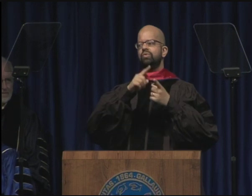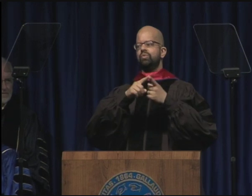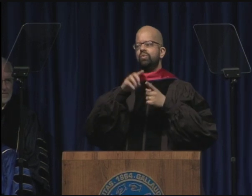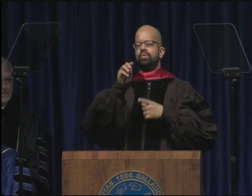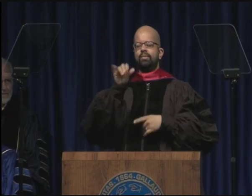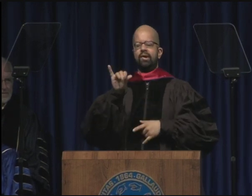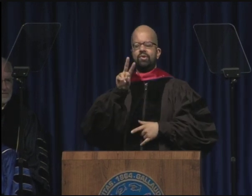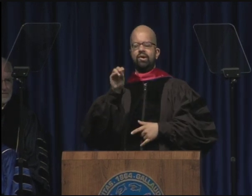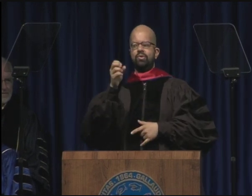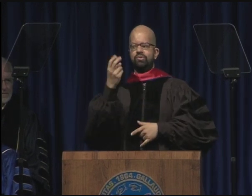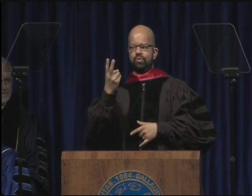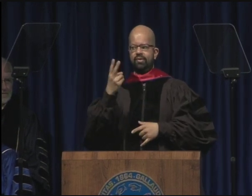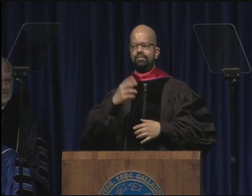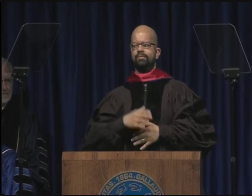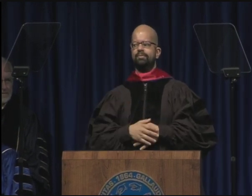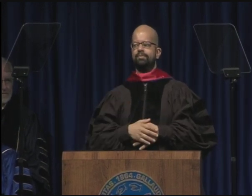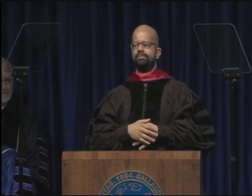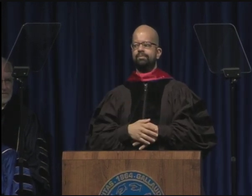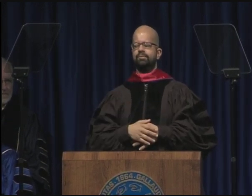June 2011 to May 2012.